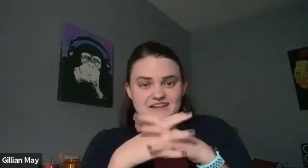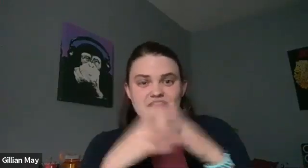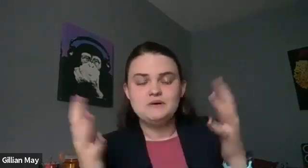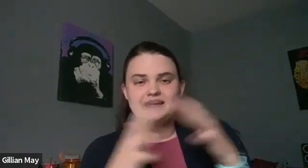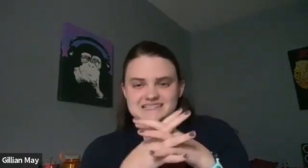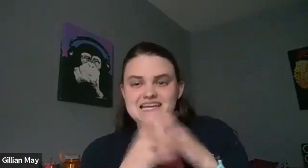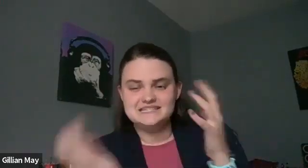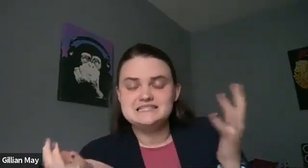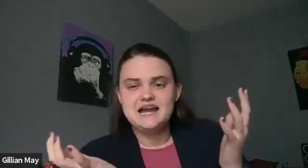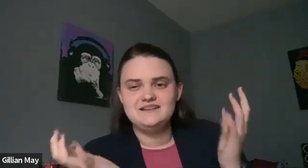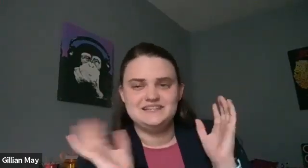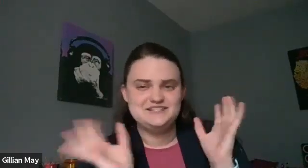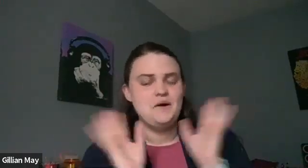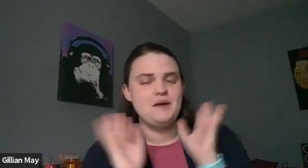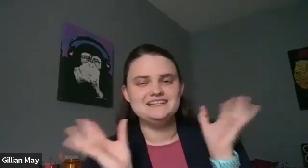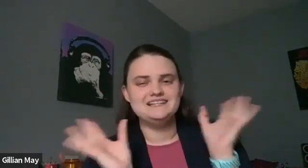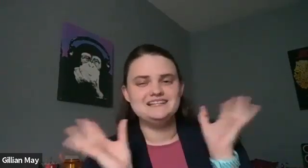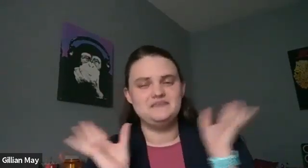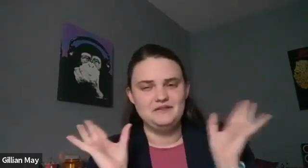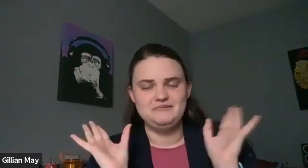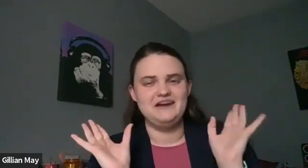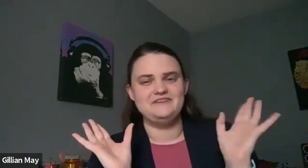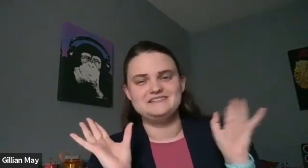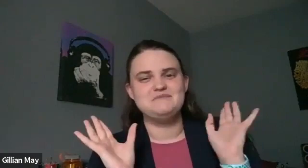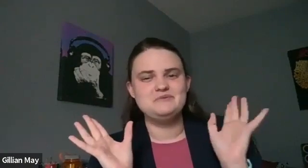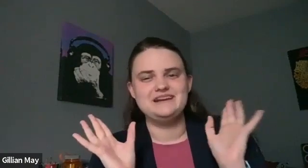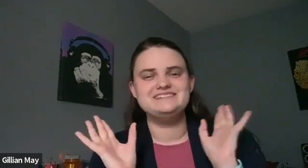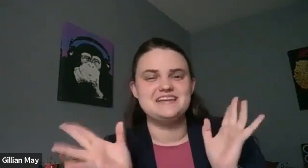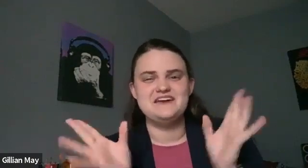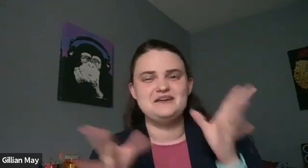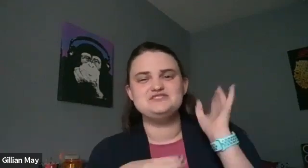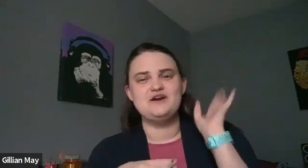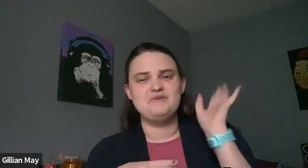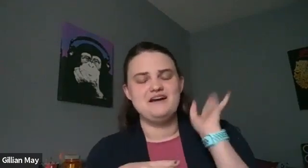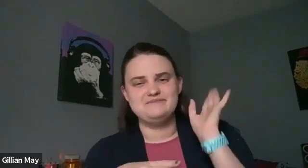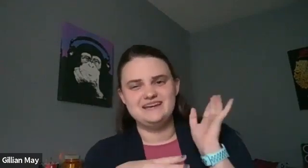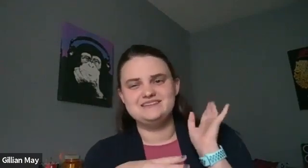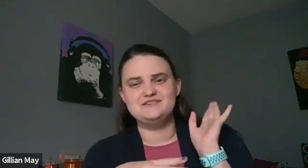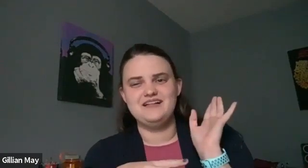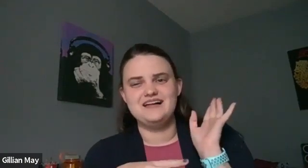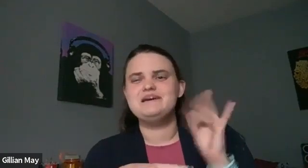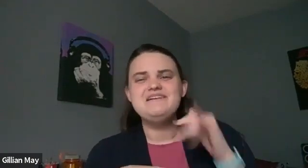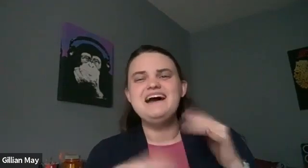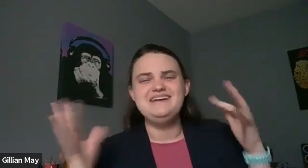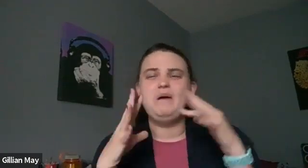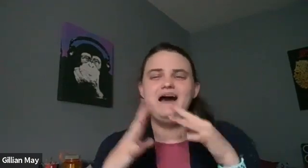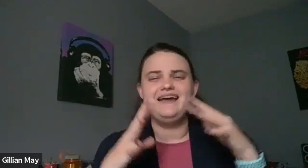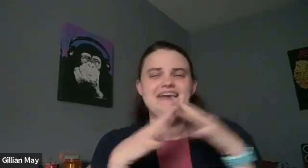It would make sense. Exactly. So I'm glad to know I'm not the only one out there, because I remember when I said that, I was so proud in my ASL class about, I know why.